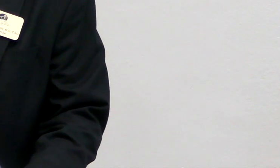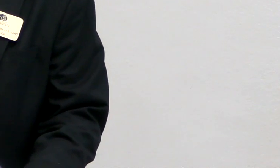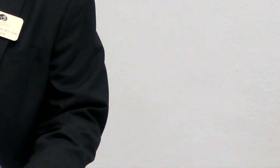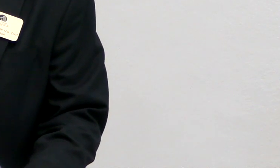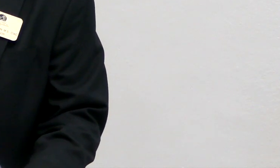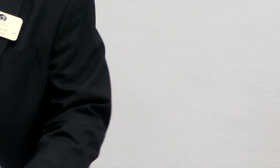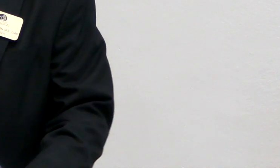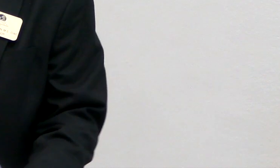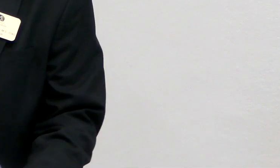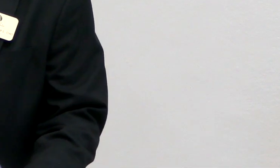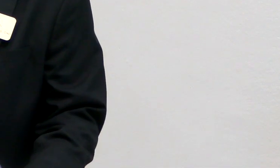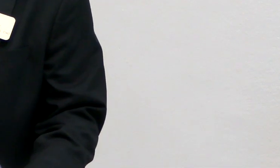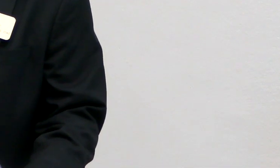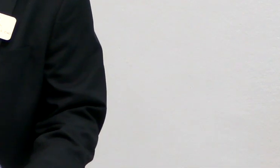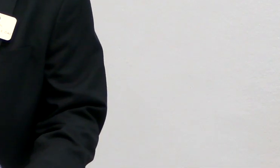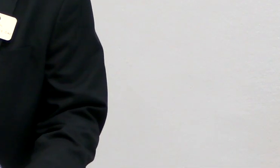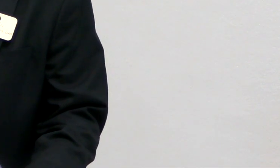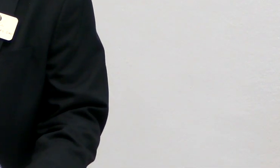Schaumburg Township, how many villages?